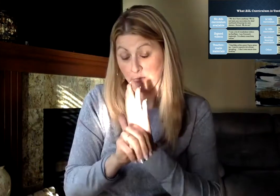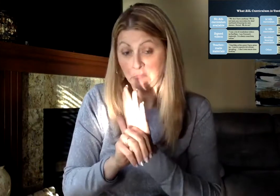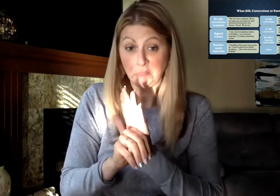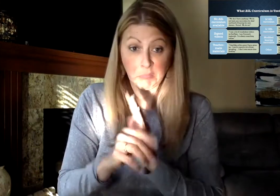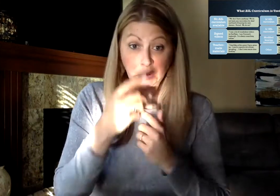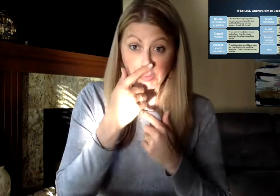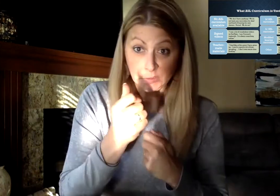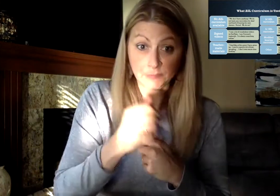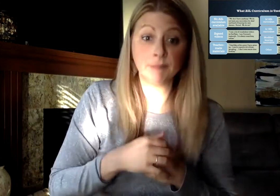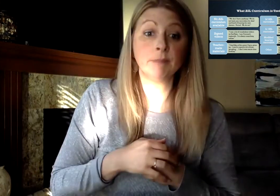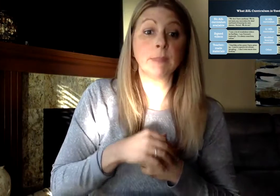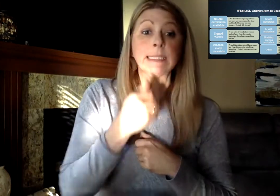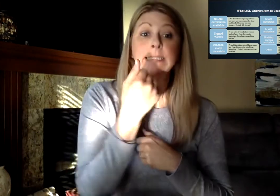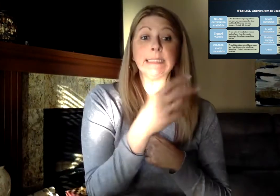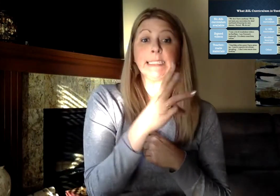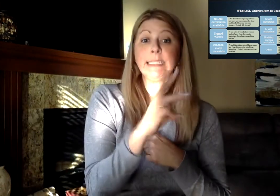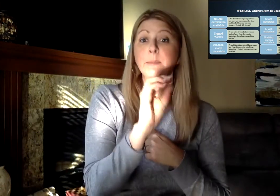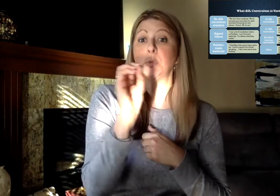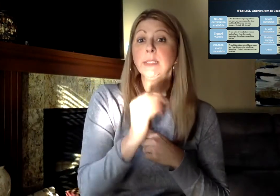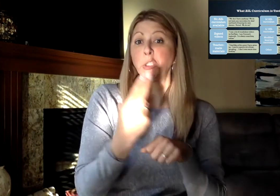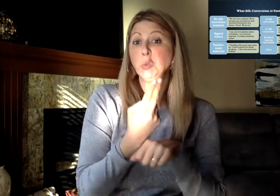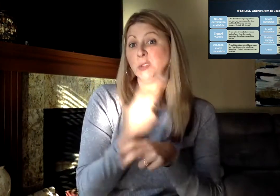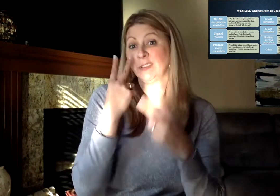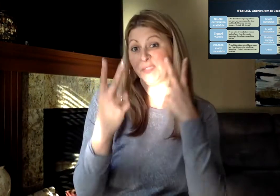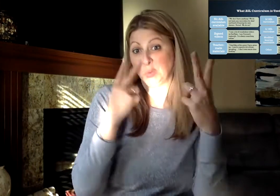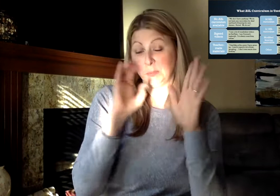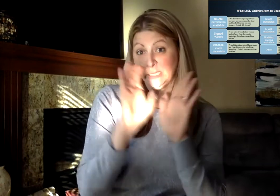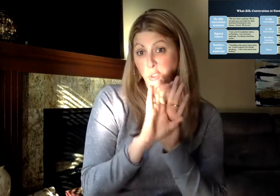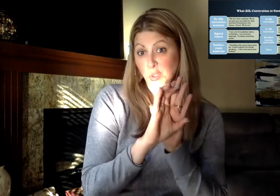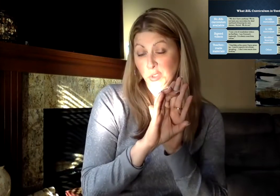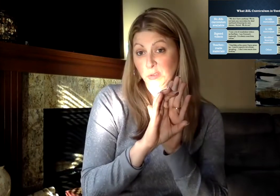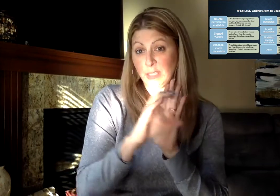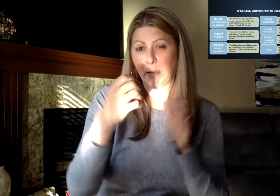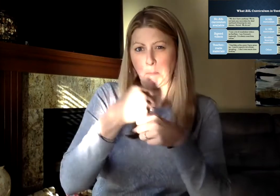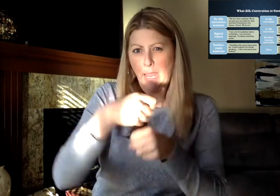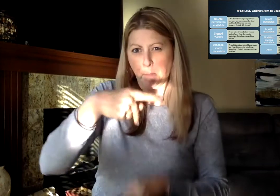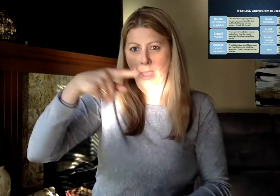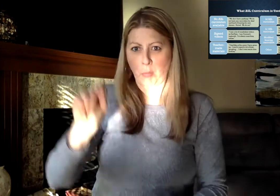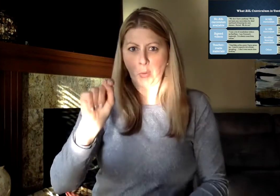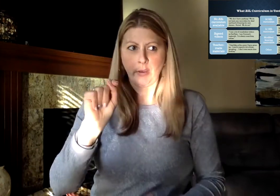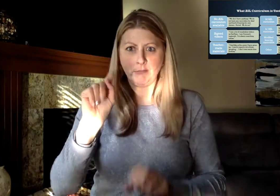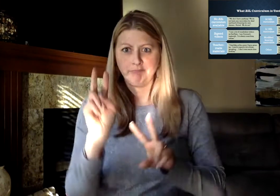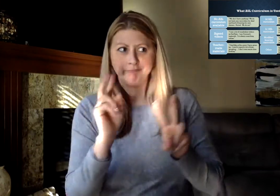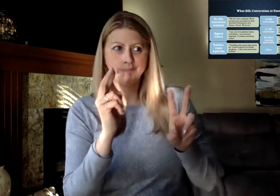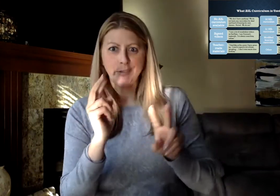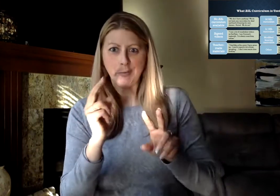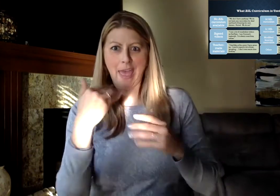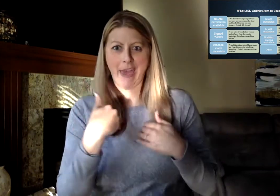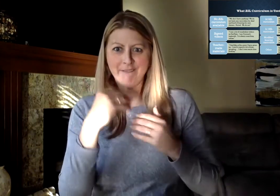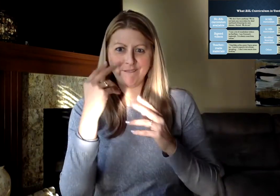ASL curriculum. Very interesting. And 16% said they use just visual pictures, and maybe they make PowerPoints and